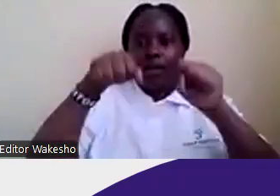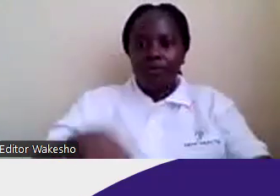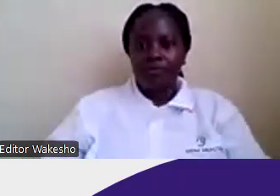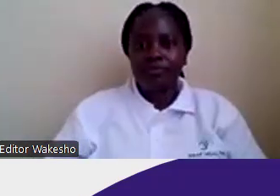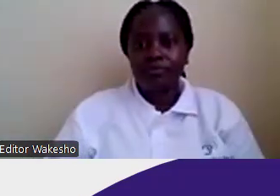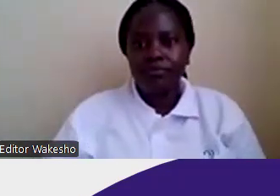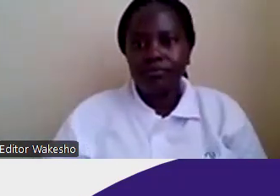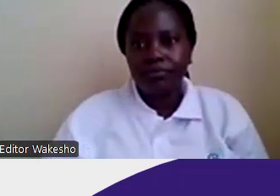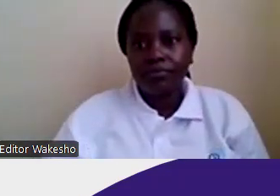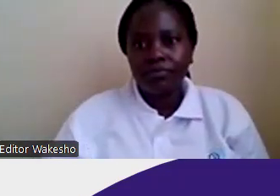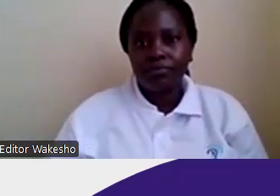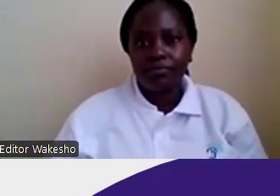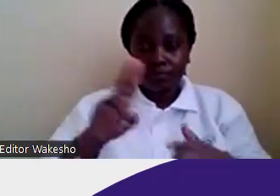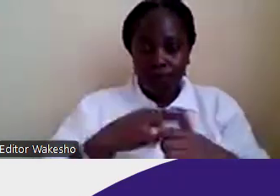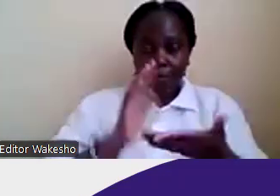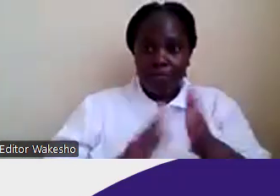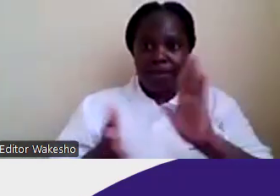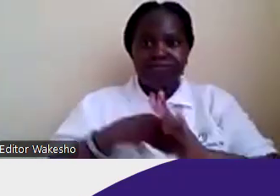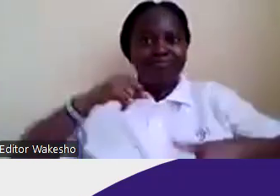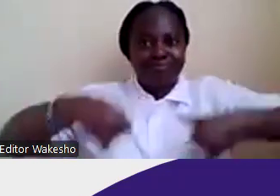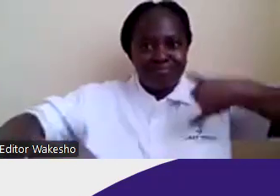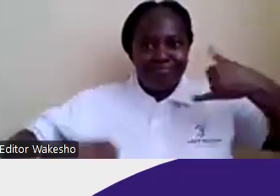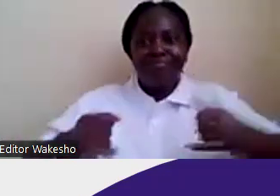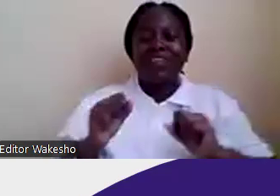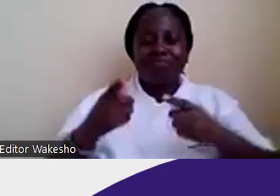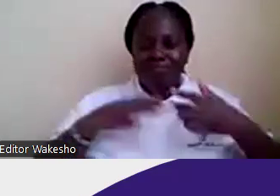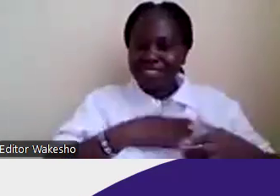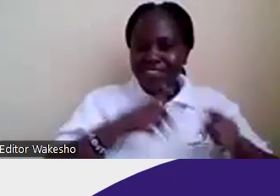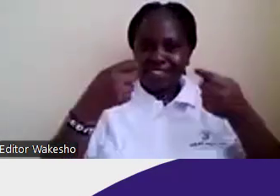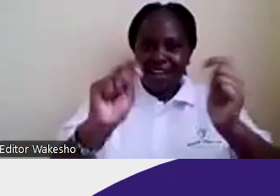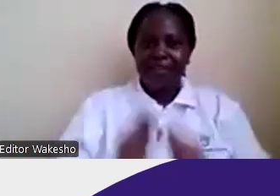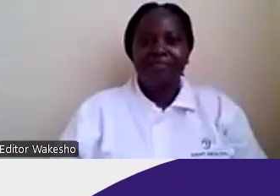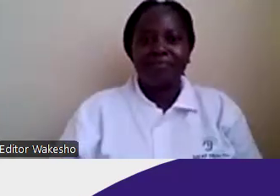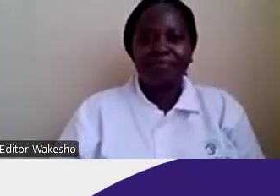that will be more enjoyable for you. Yeah.